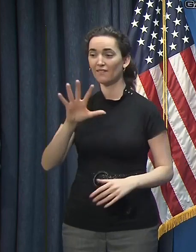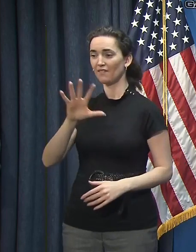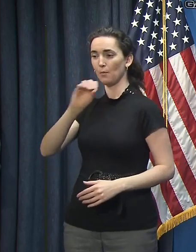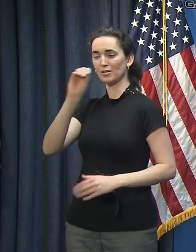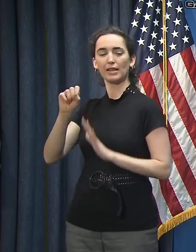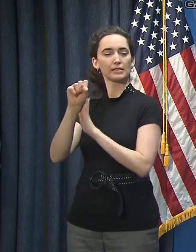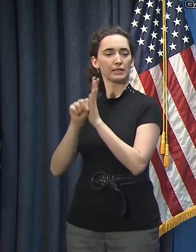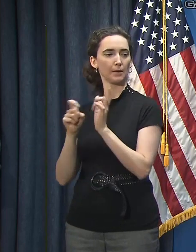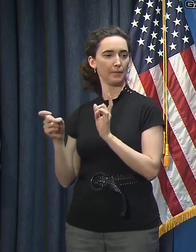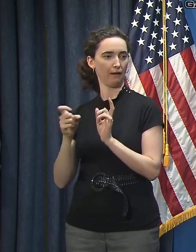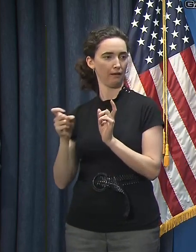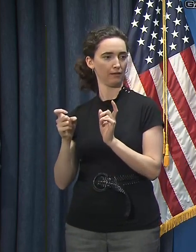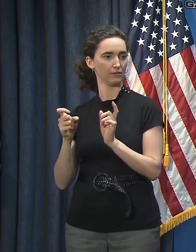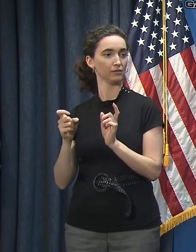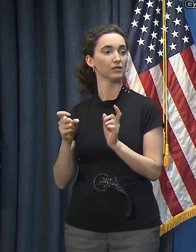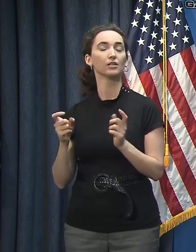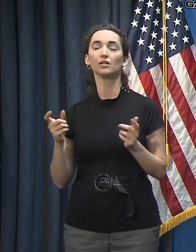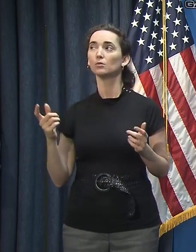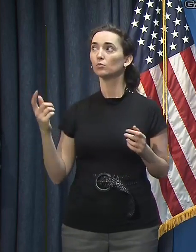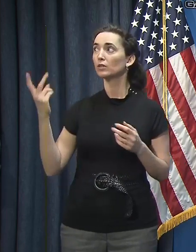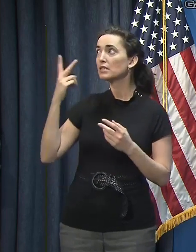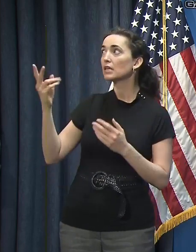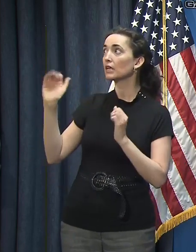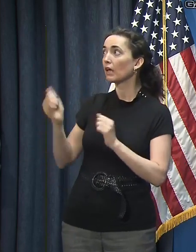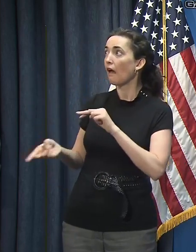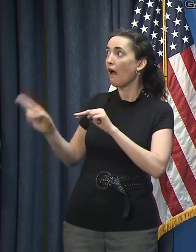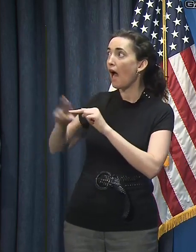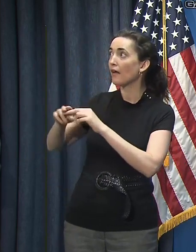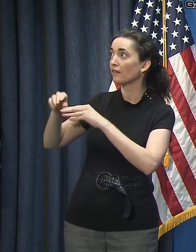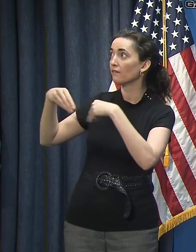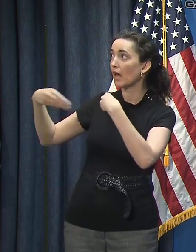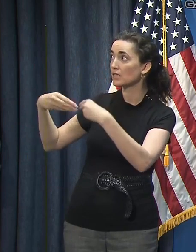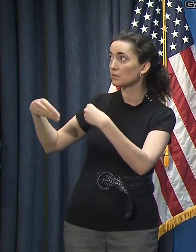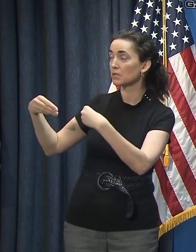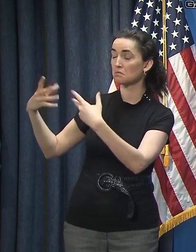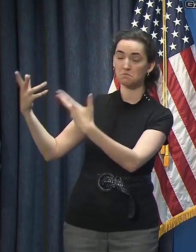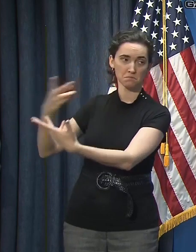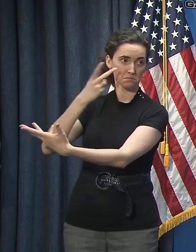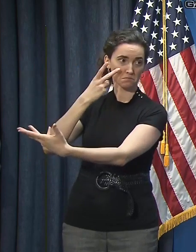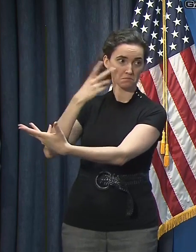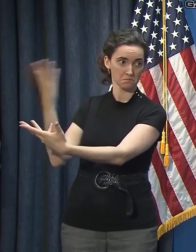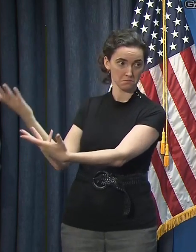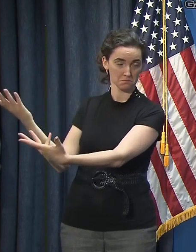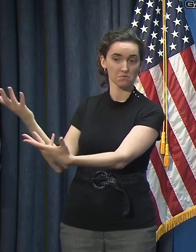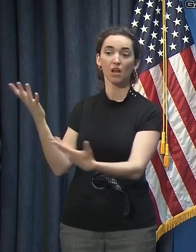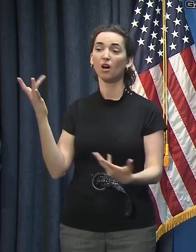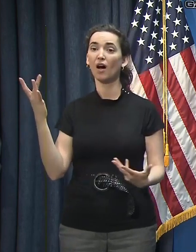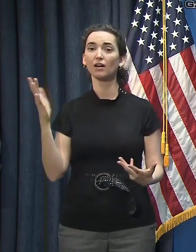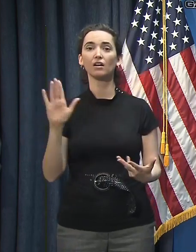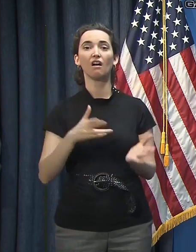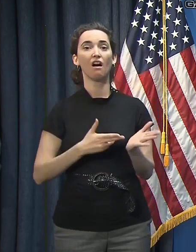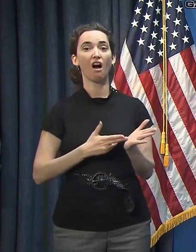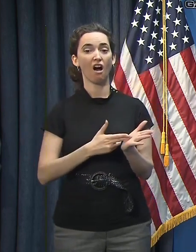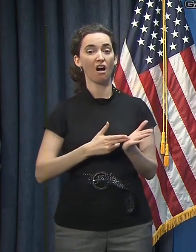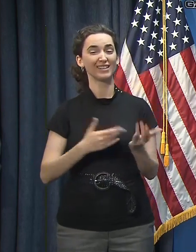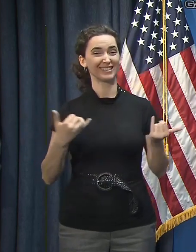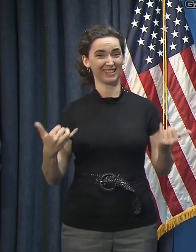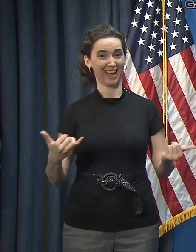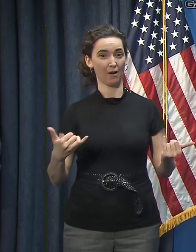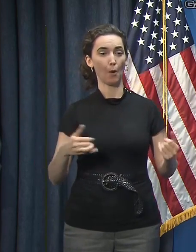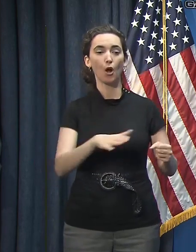But we're looking to see if there's additional flexibility granted, because right now, quite honestly, local